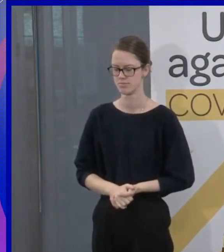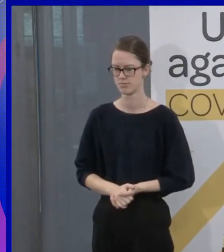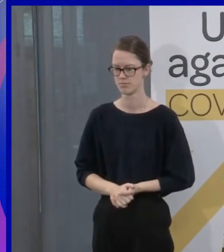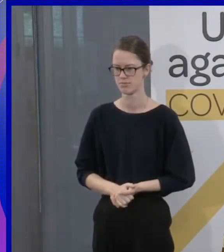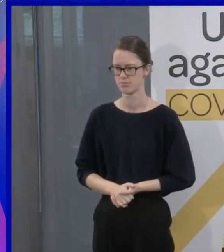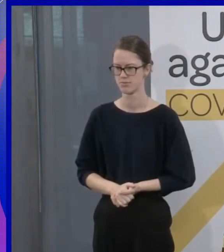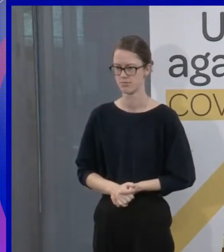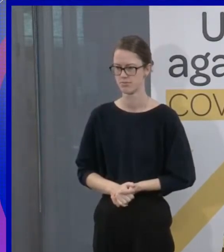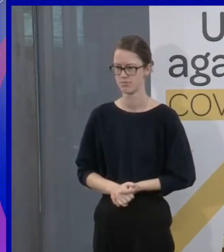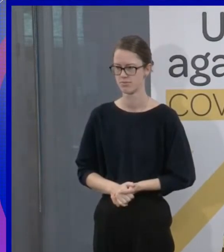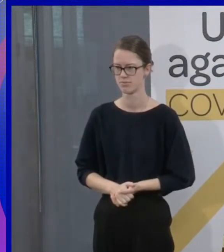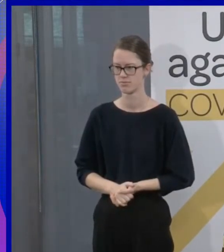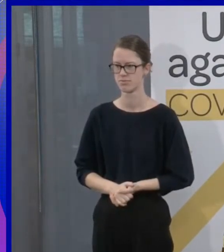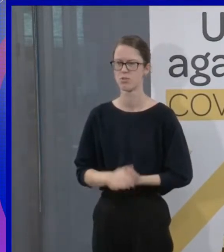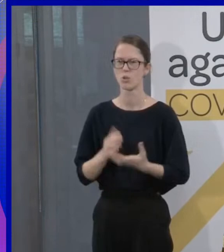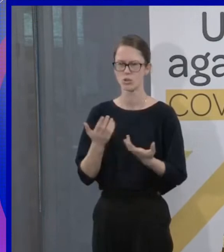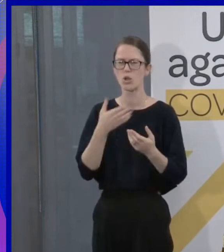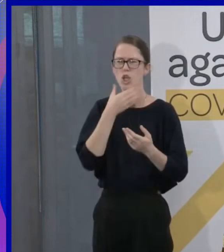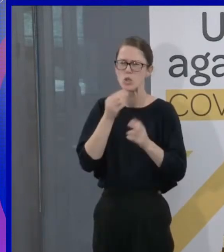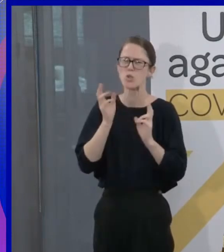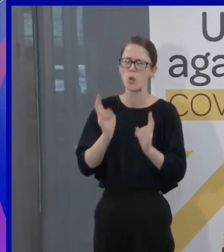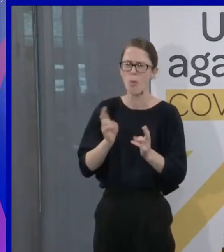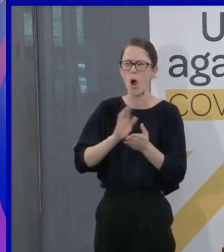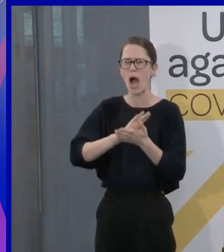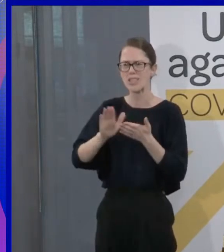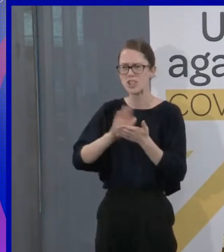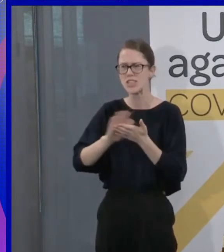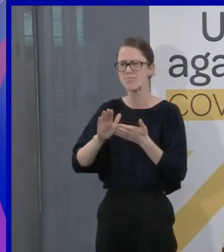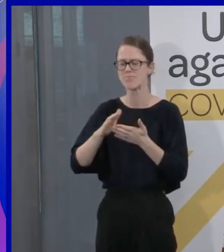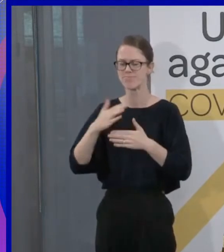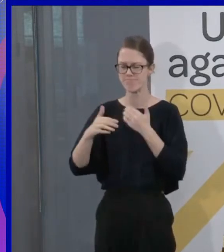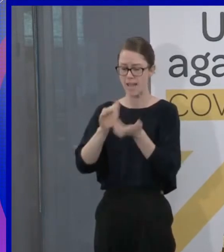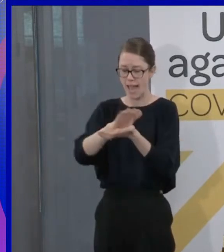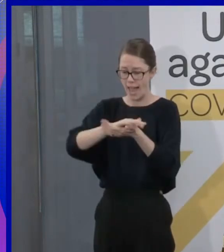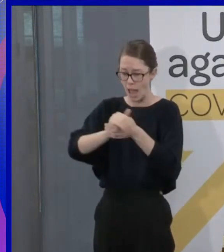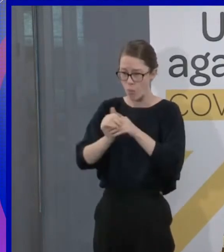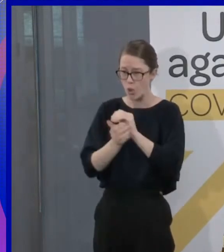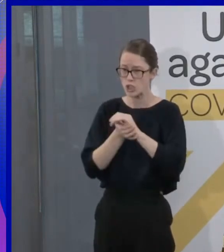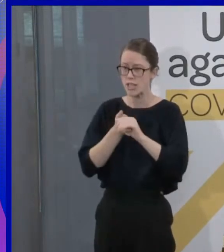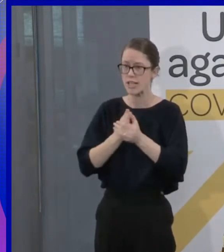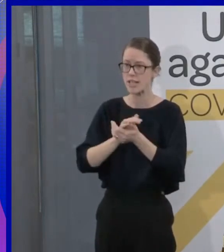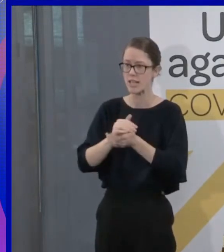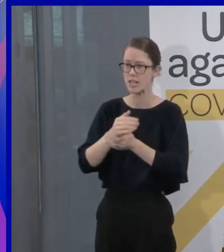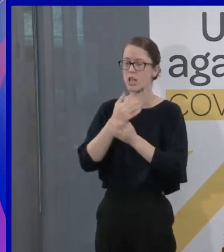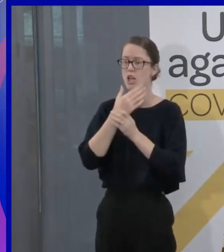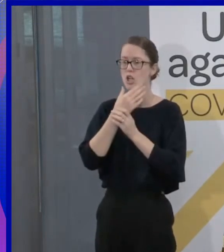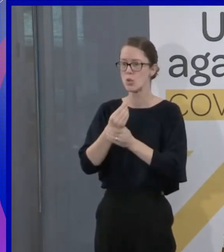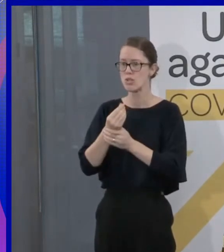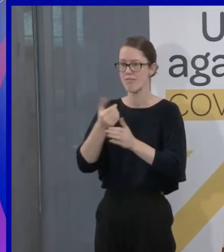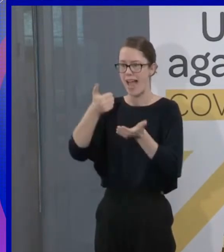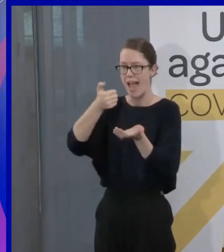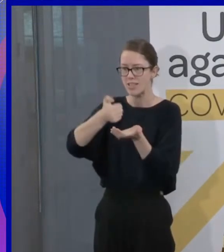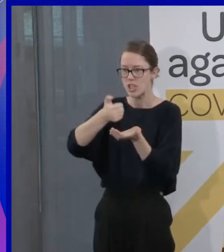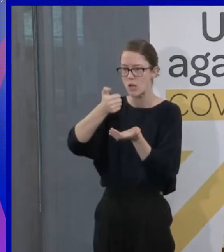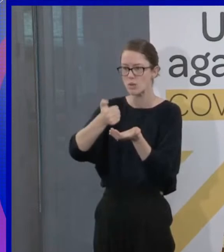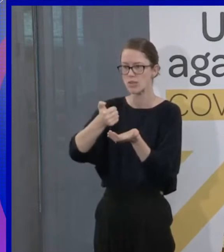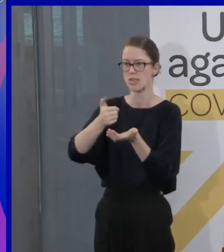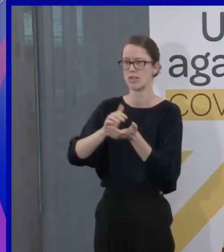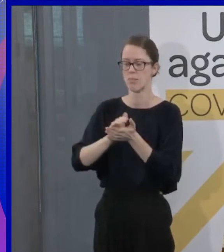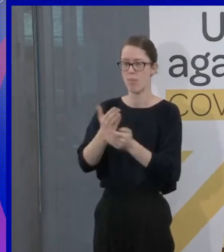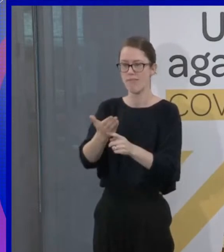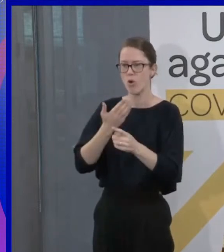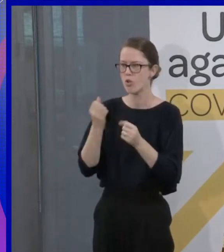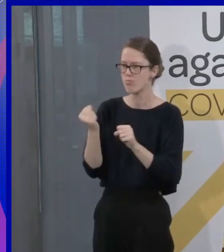I need to give a plug for normal hygiene procedures, so frequent and effective hand washing and use of alcohol-based hand gels before preparing